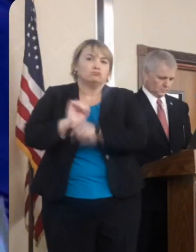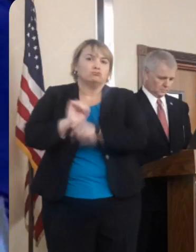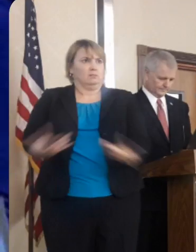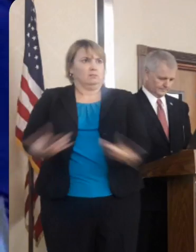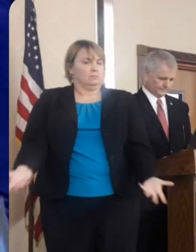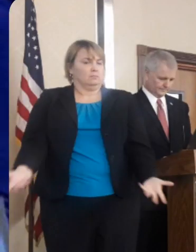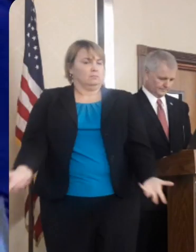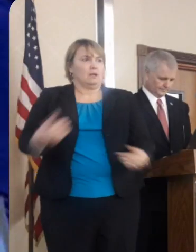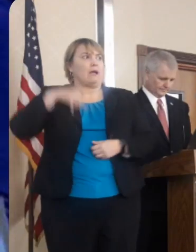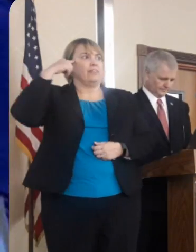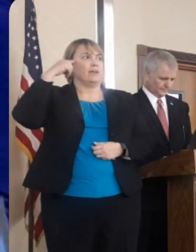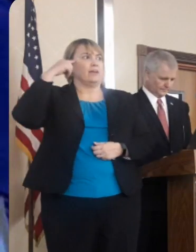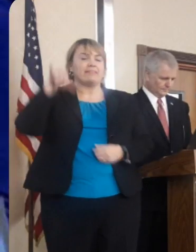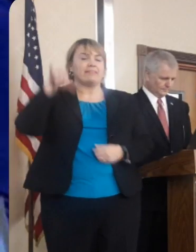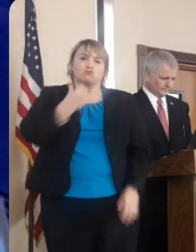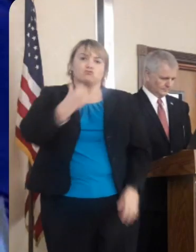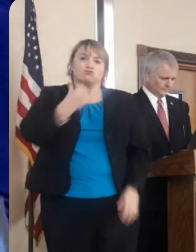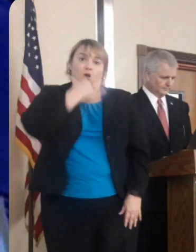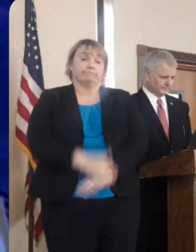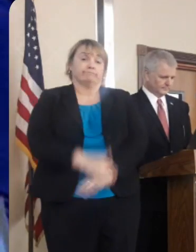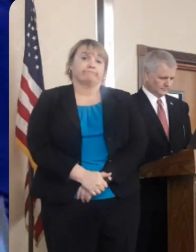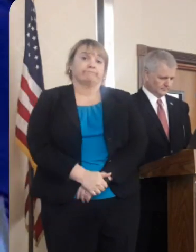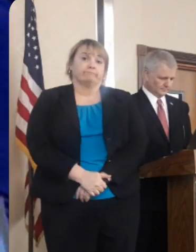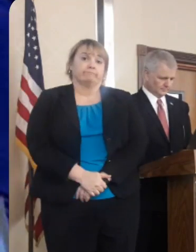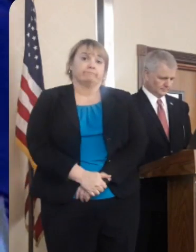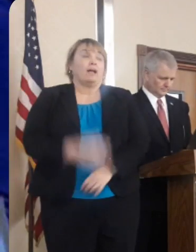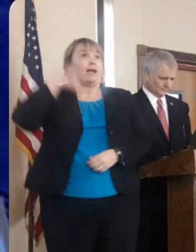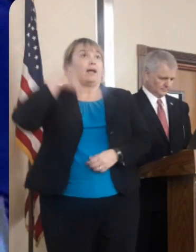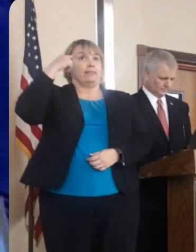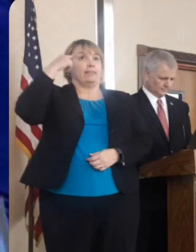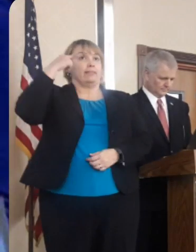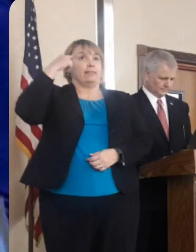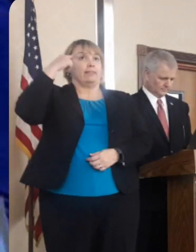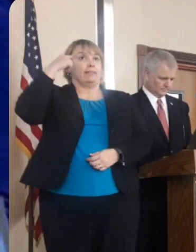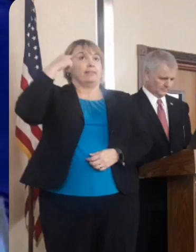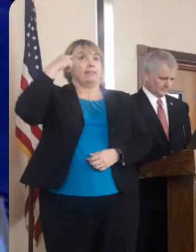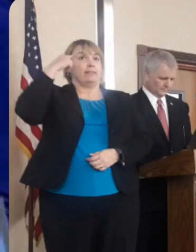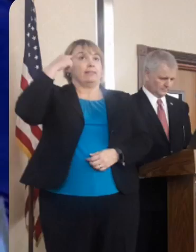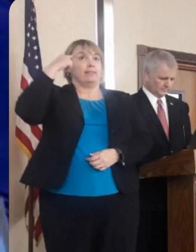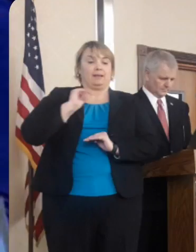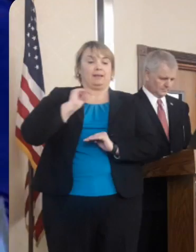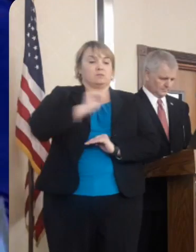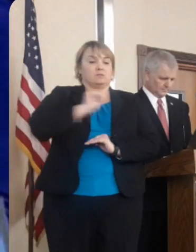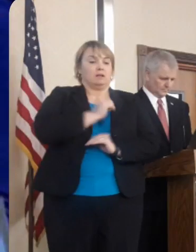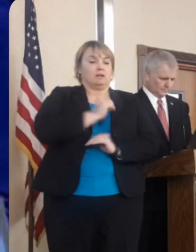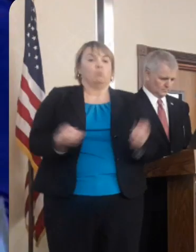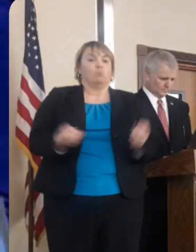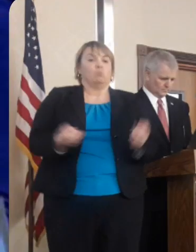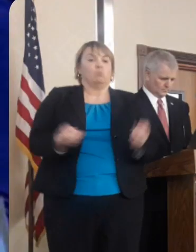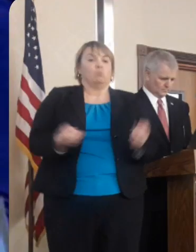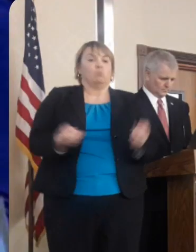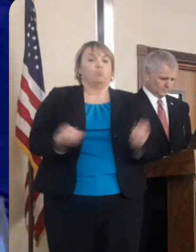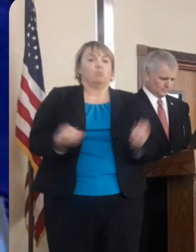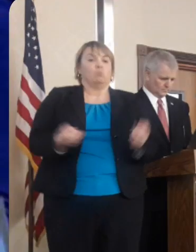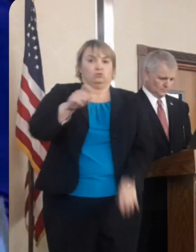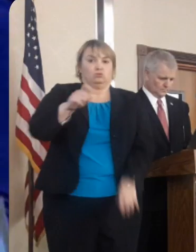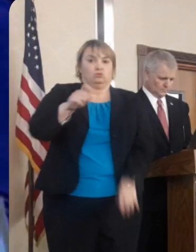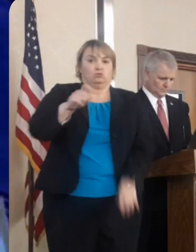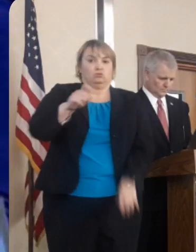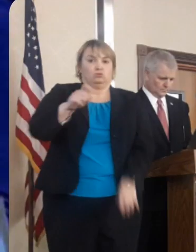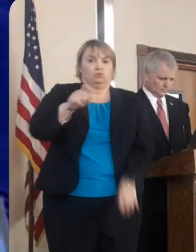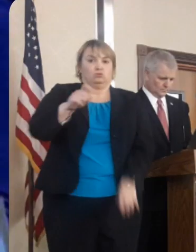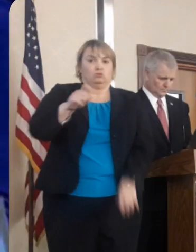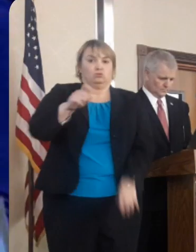that is wrong. I think we are self-limiting beyond measure, and I think we all are smart enough to